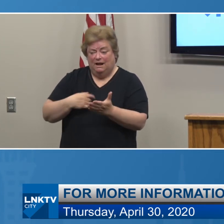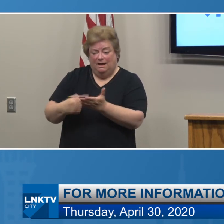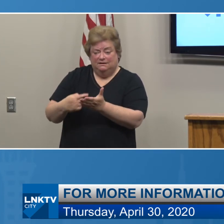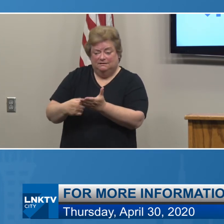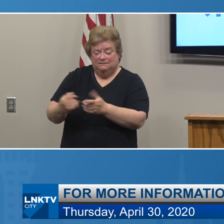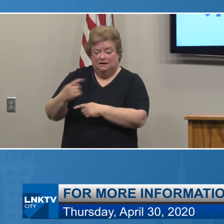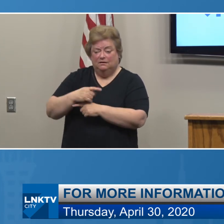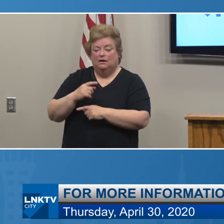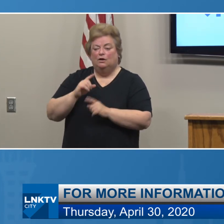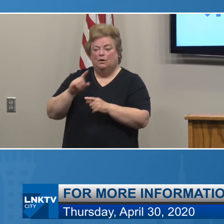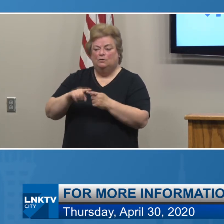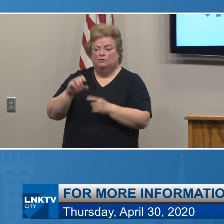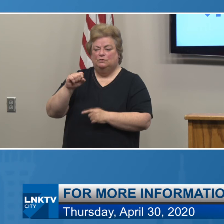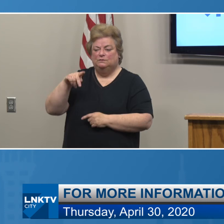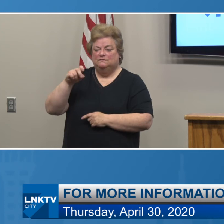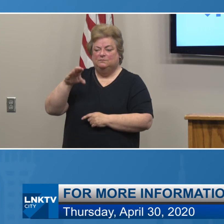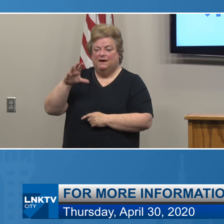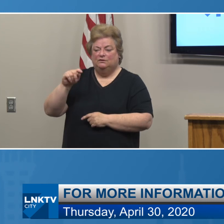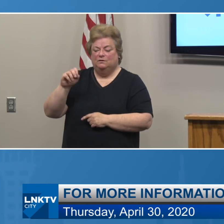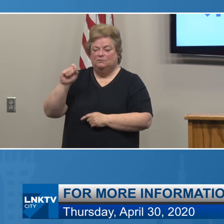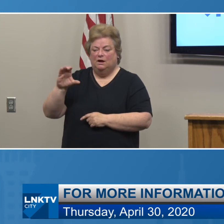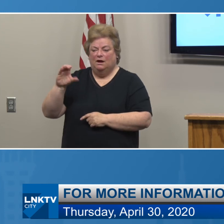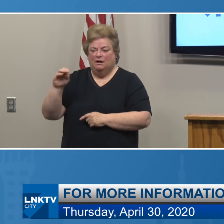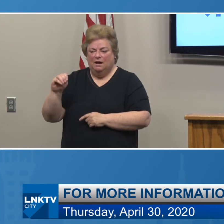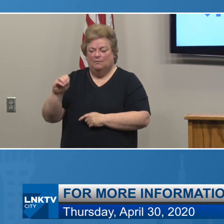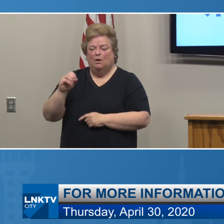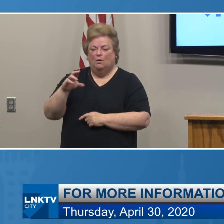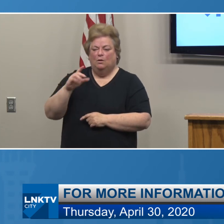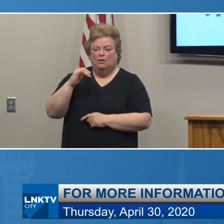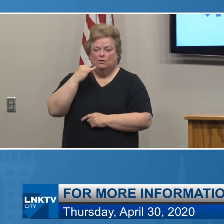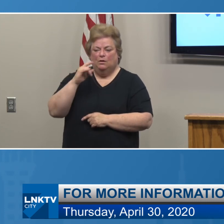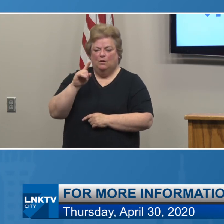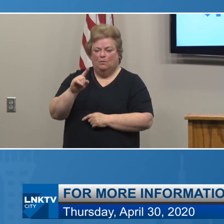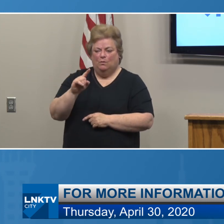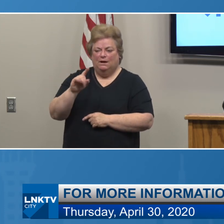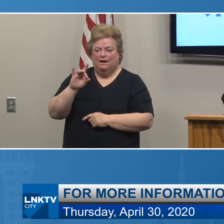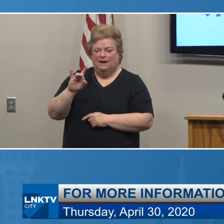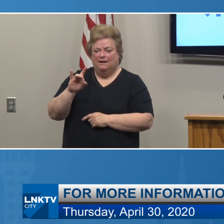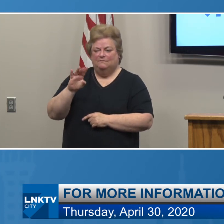free to visit spectrum.com or call